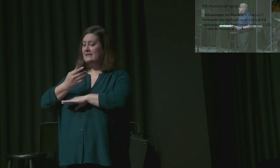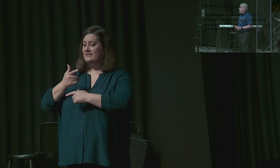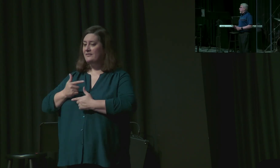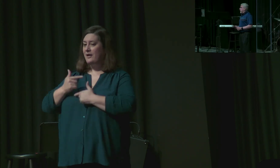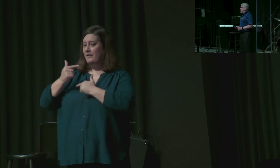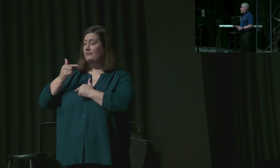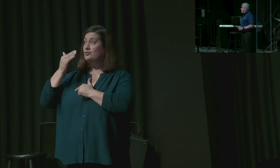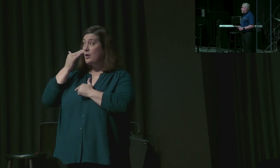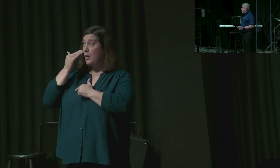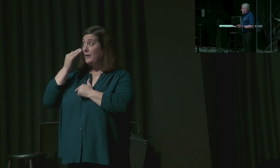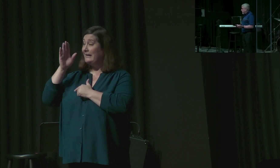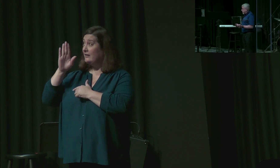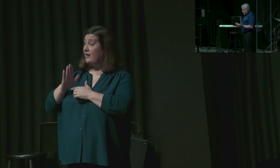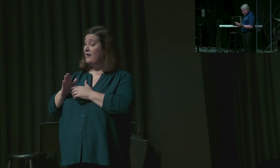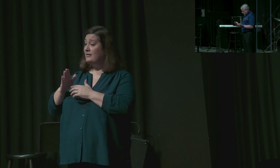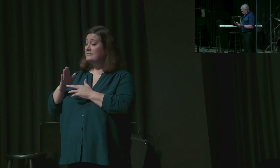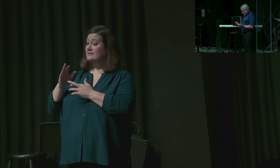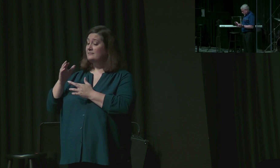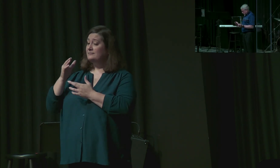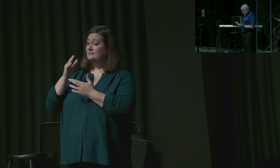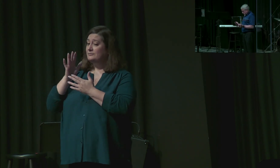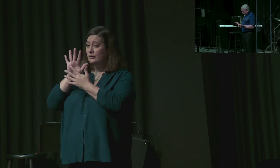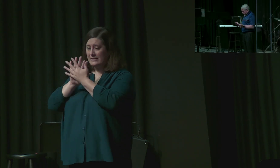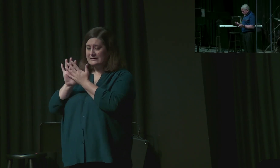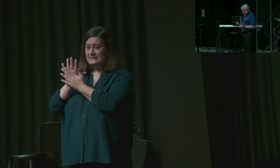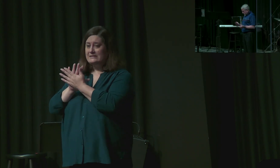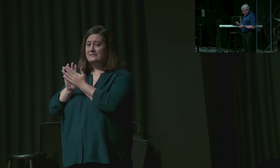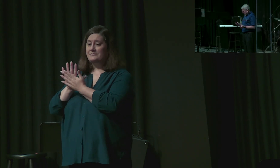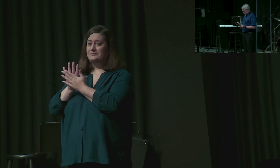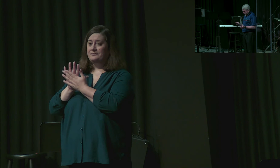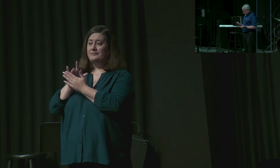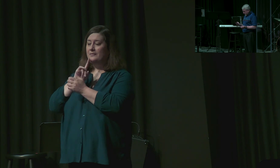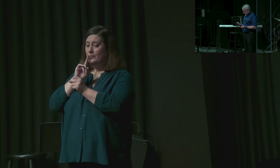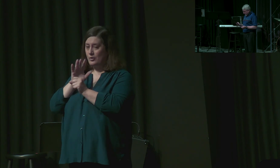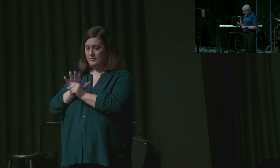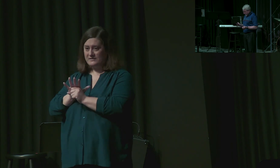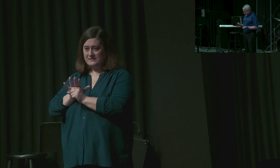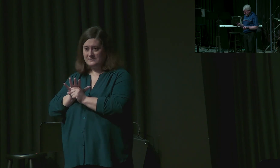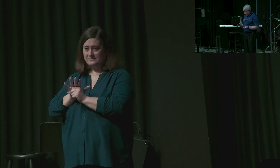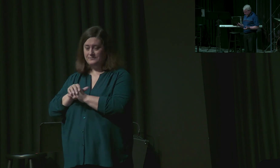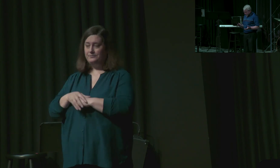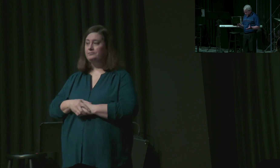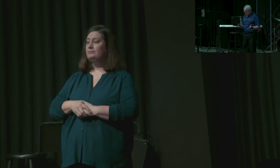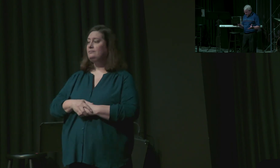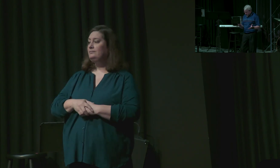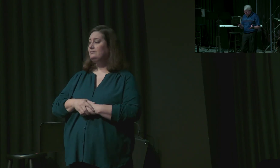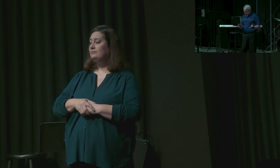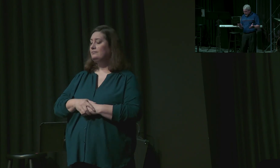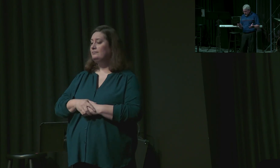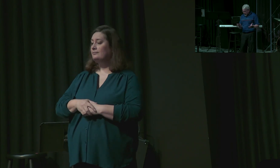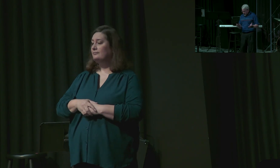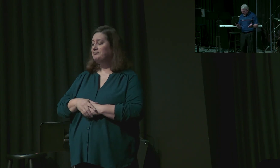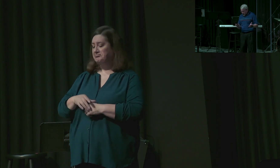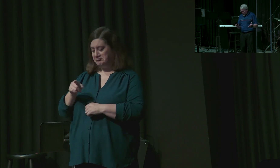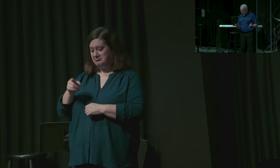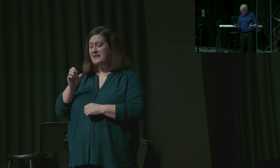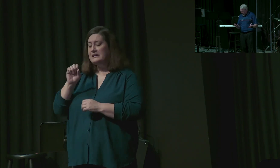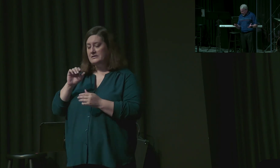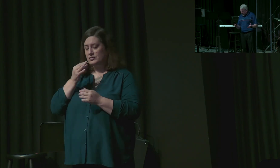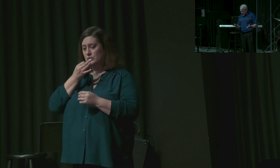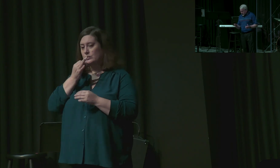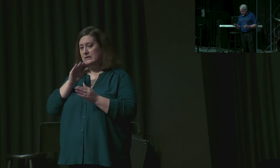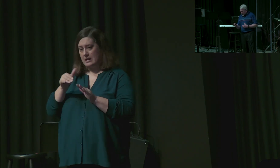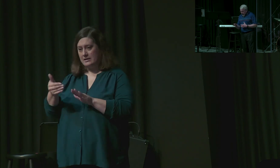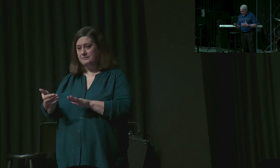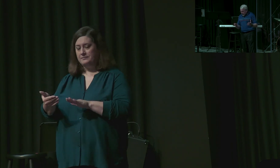assurance of God's presence and promises. Yes, Jacob is about to die, but all that he